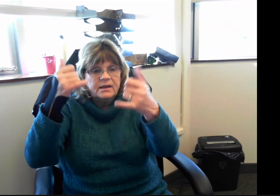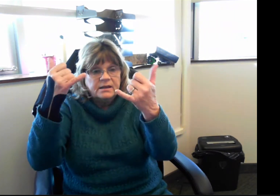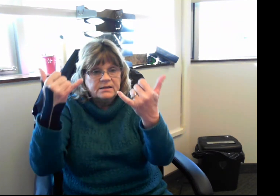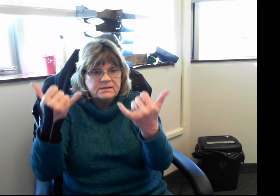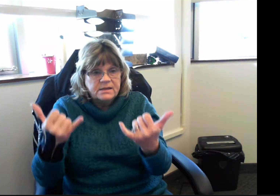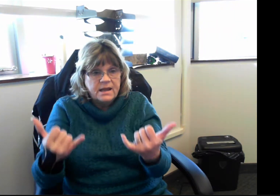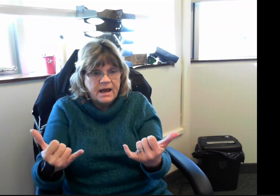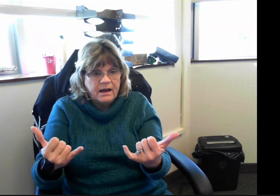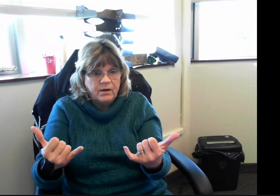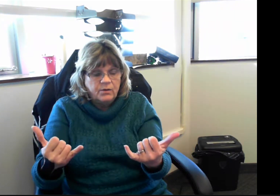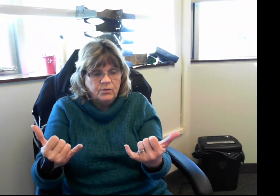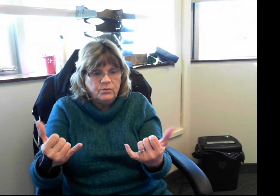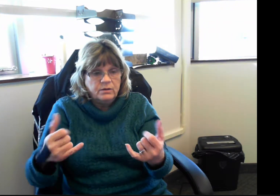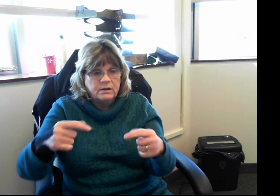It is now